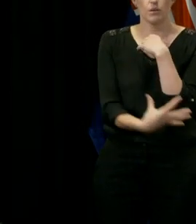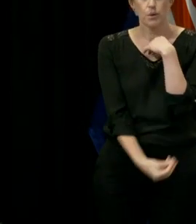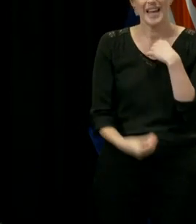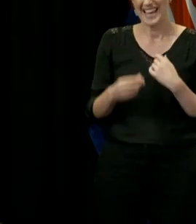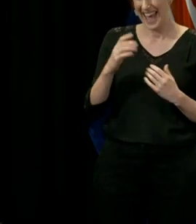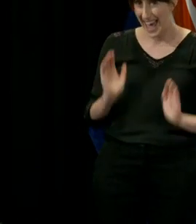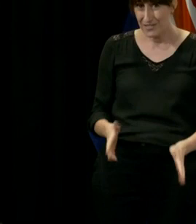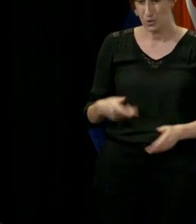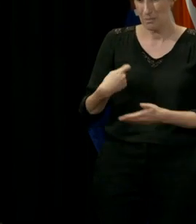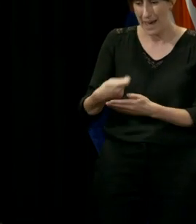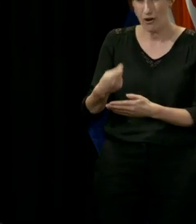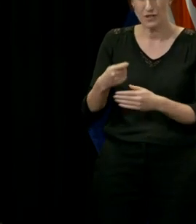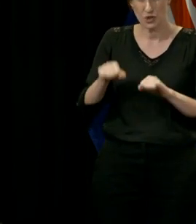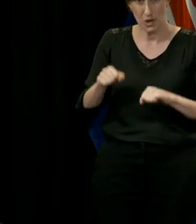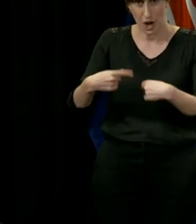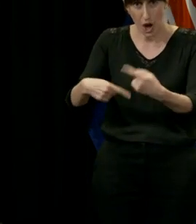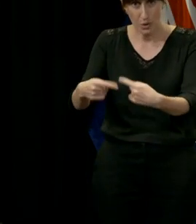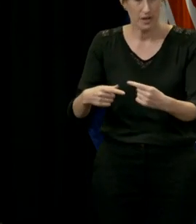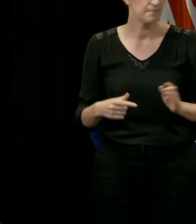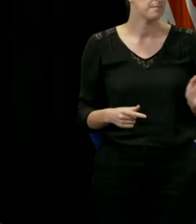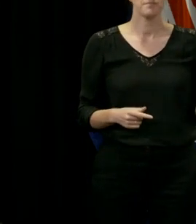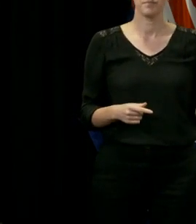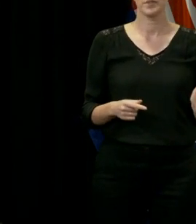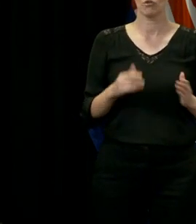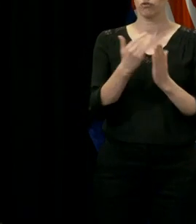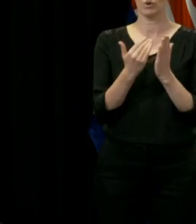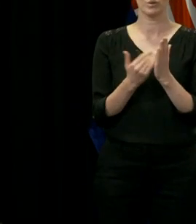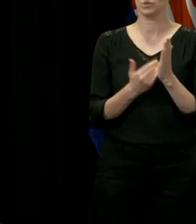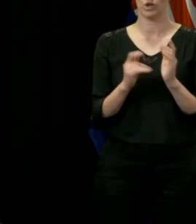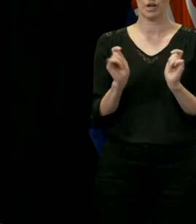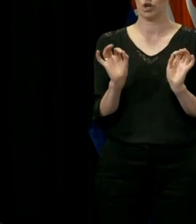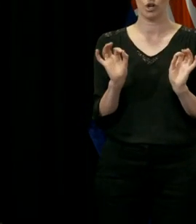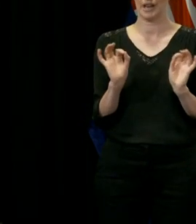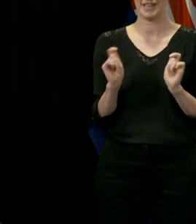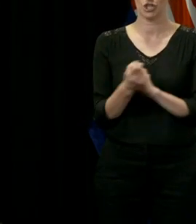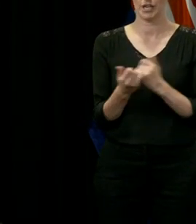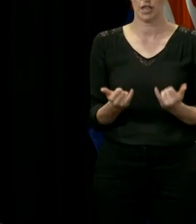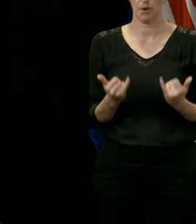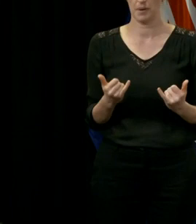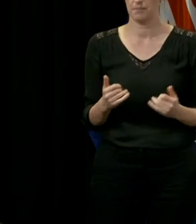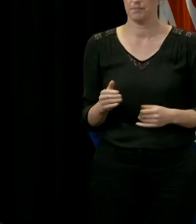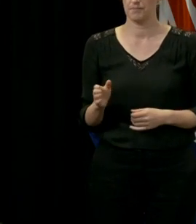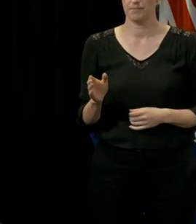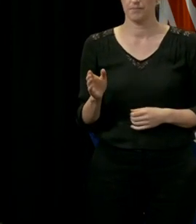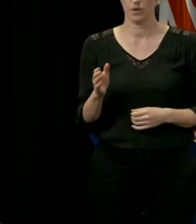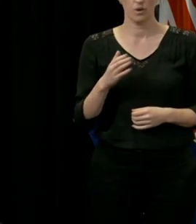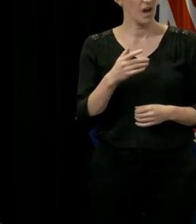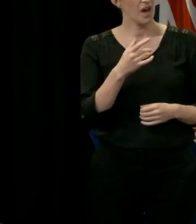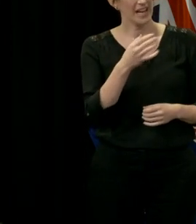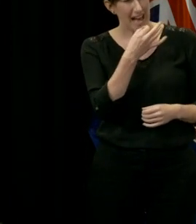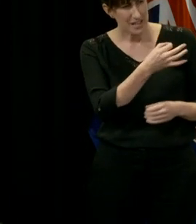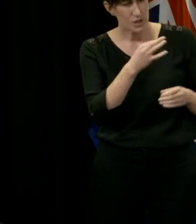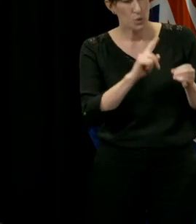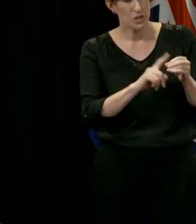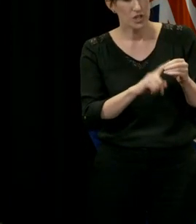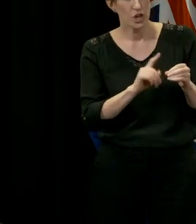student loan repayments, we have no plans to change those at this time. Kiwis in Australia question? Sorry? Can I ask a